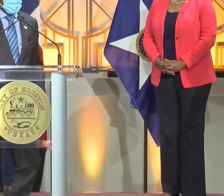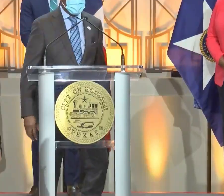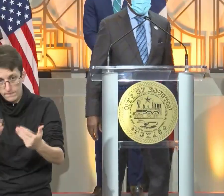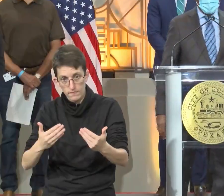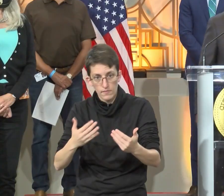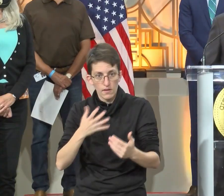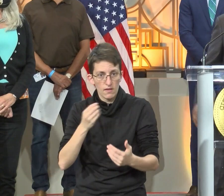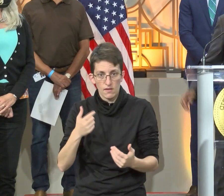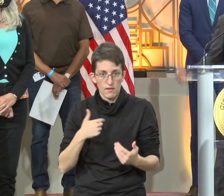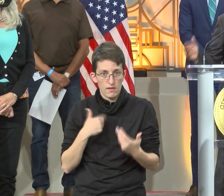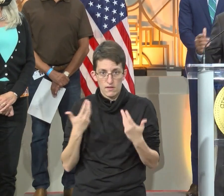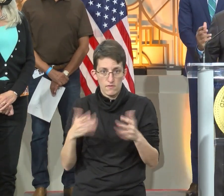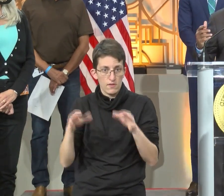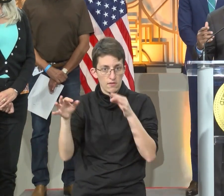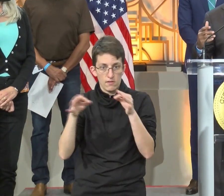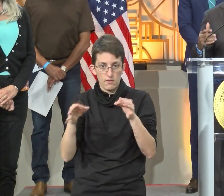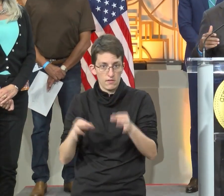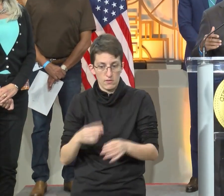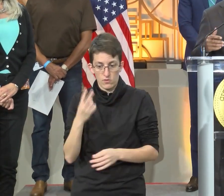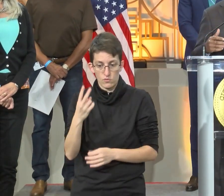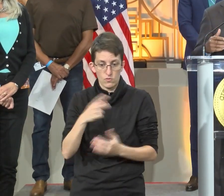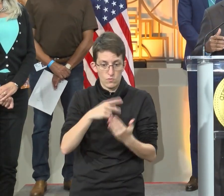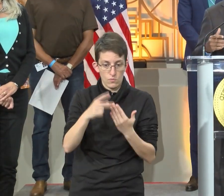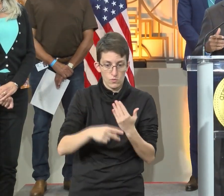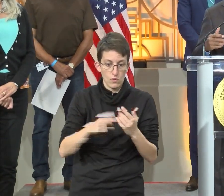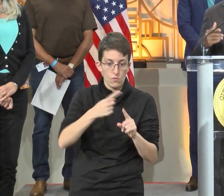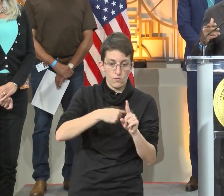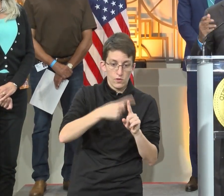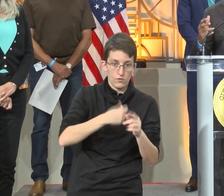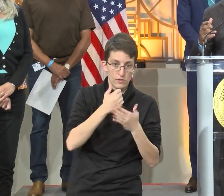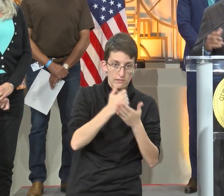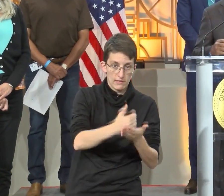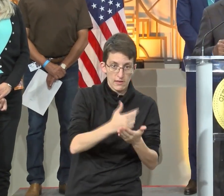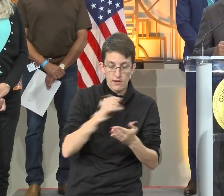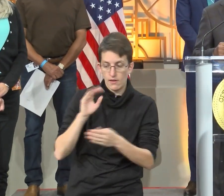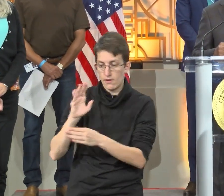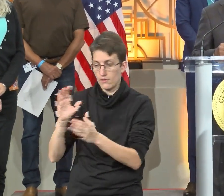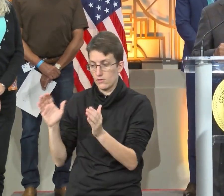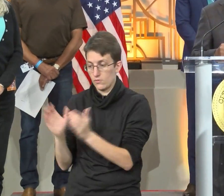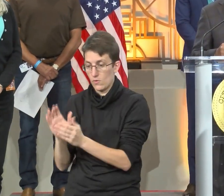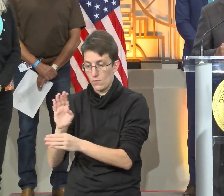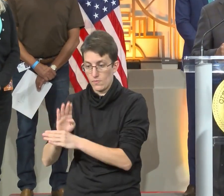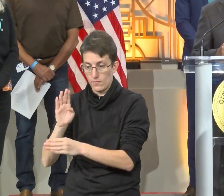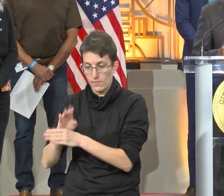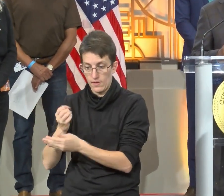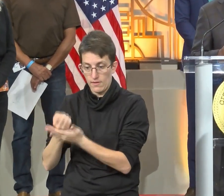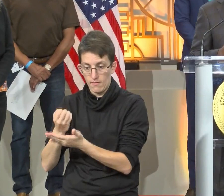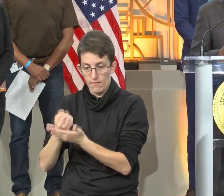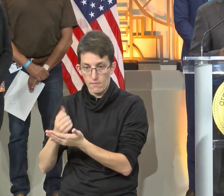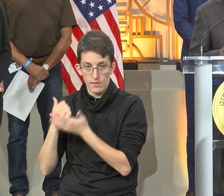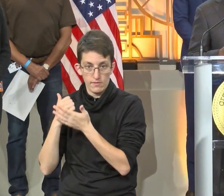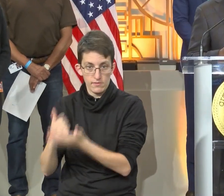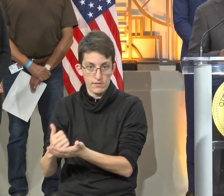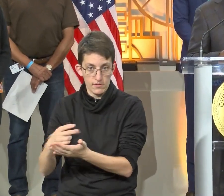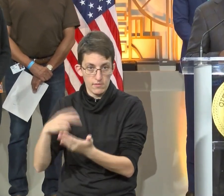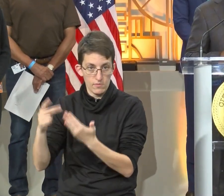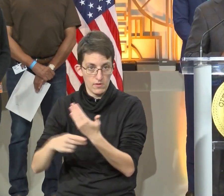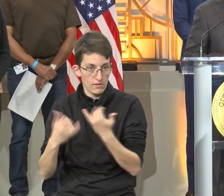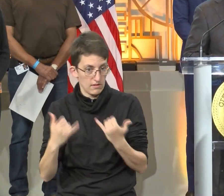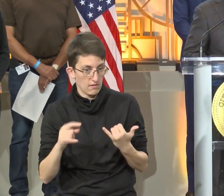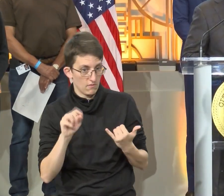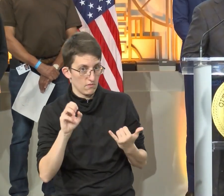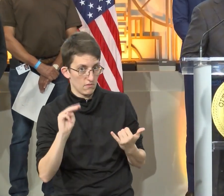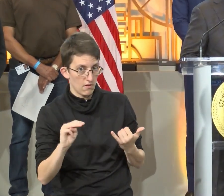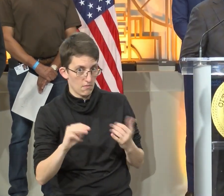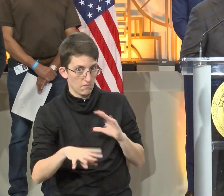aid. I've given an overview of these two programs, the Rental Assistance Program and the Small Business Economic Assistance Program. Tom, if you'll come and just give